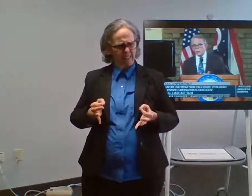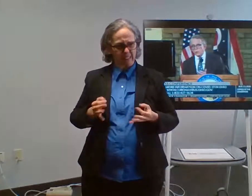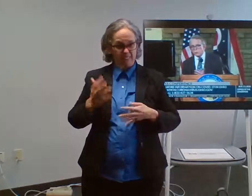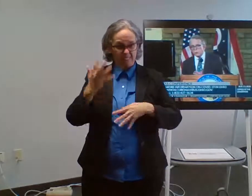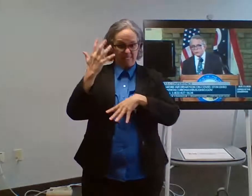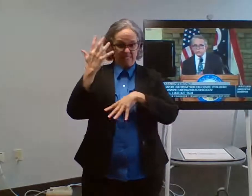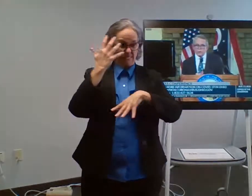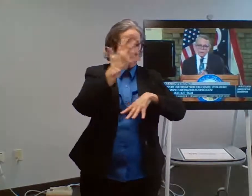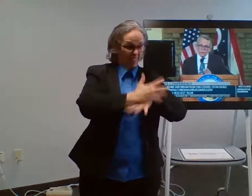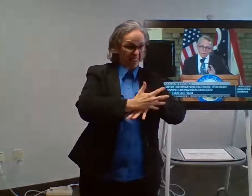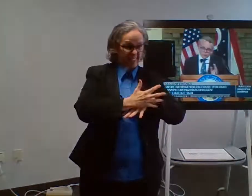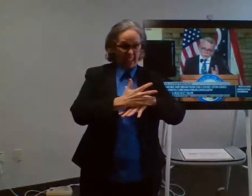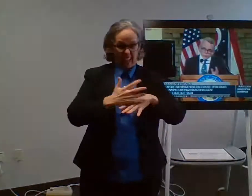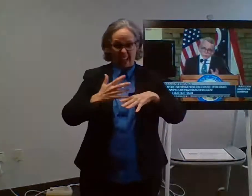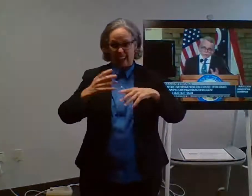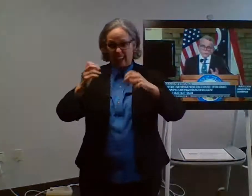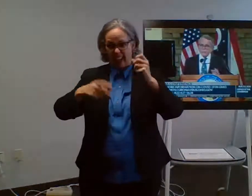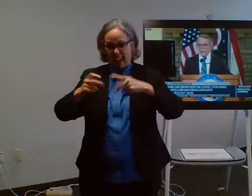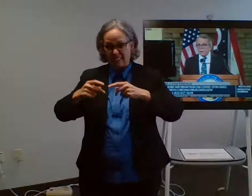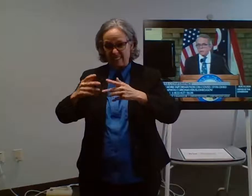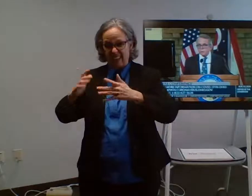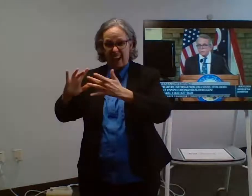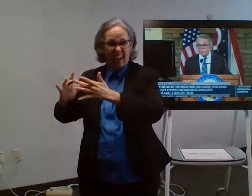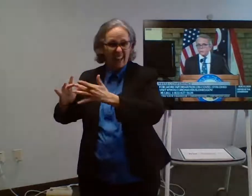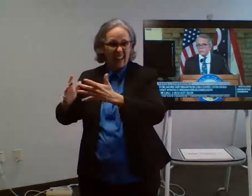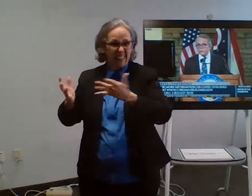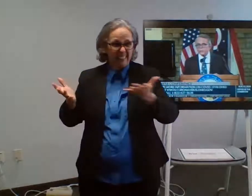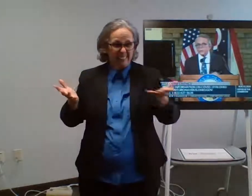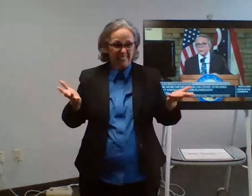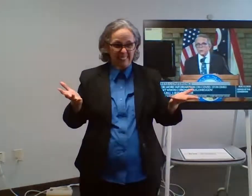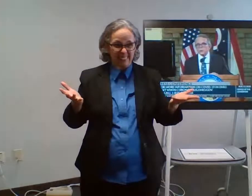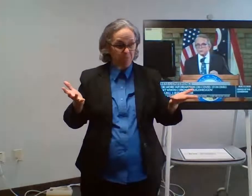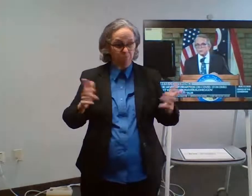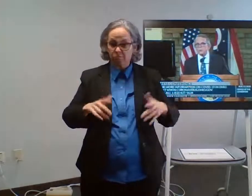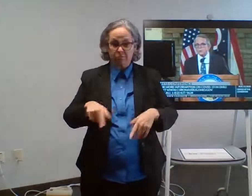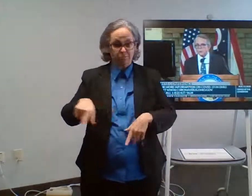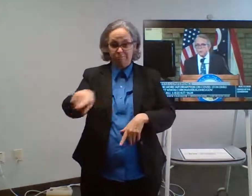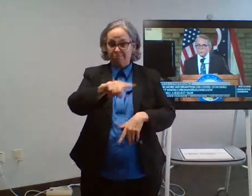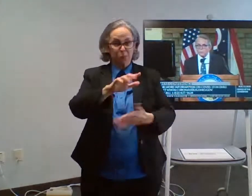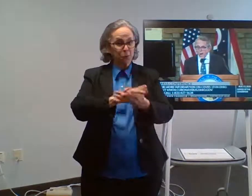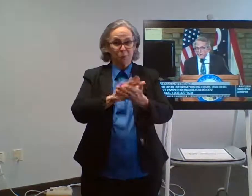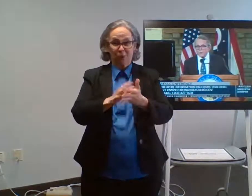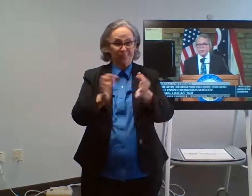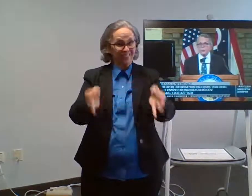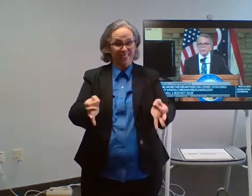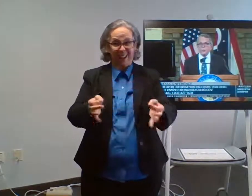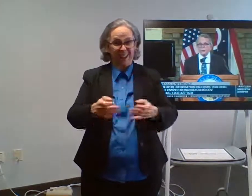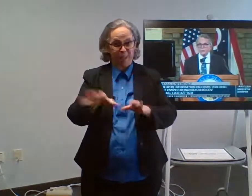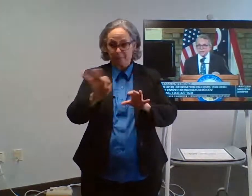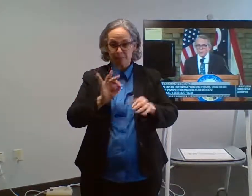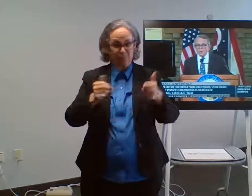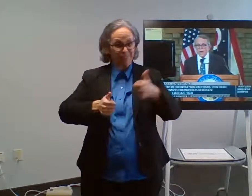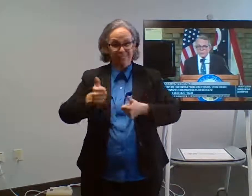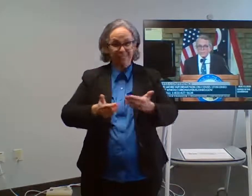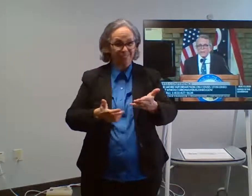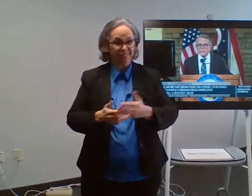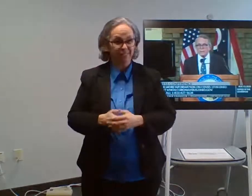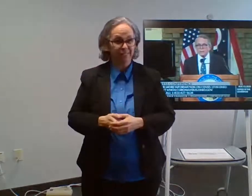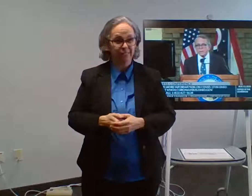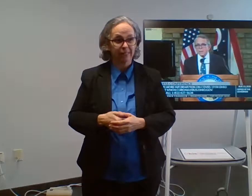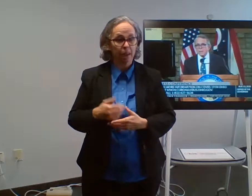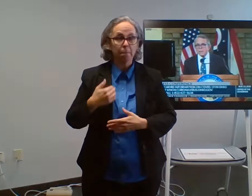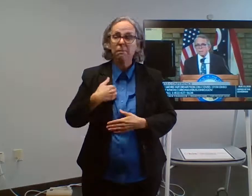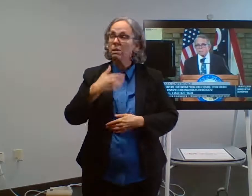hybrid, they go in person, we're still leaving that with the local school. But we're going to monitor it. We're going to see what's